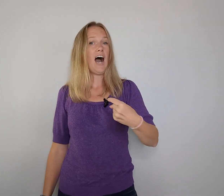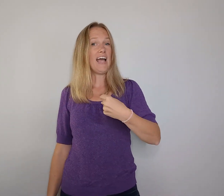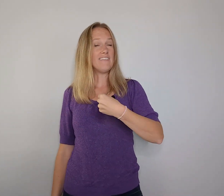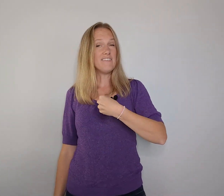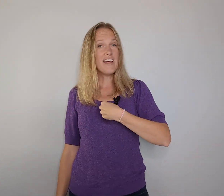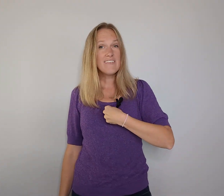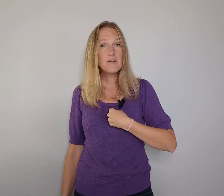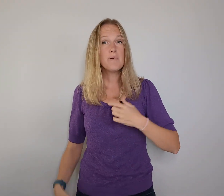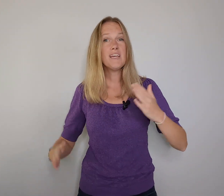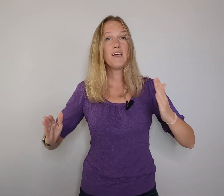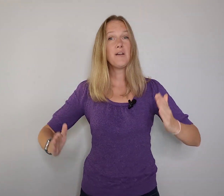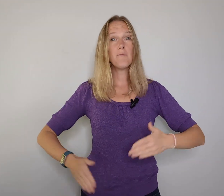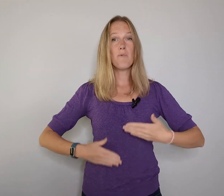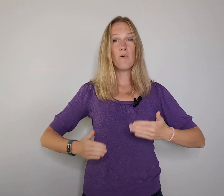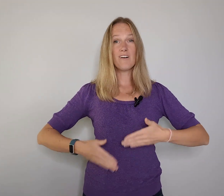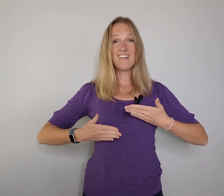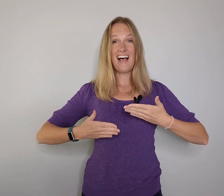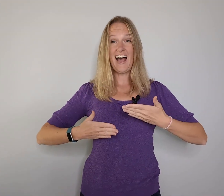I have never been more glad.